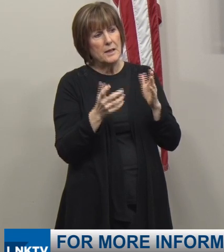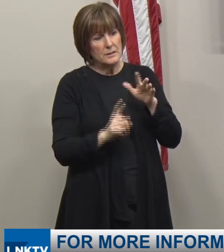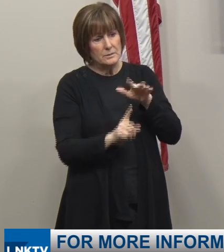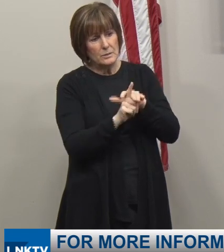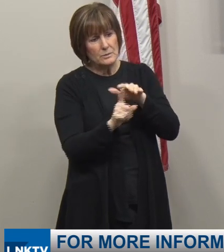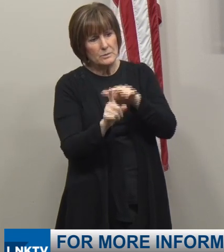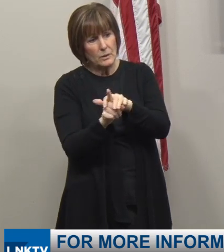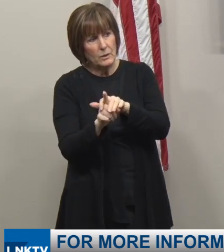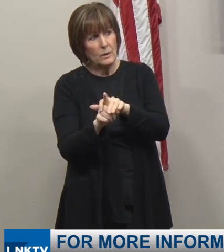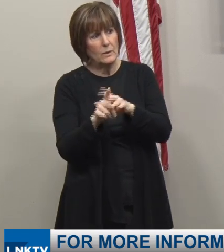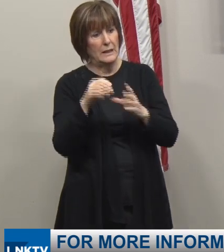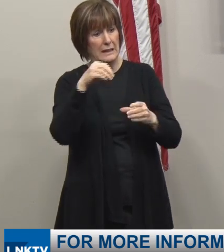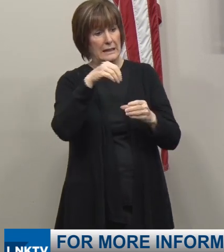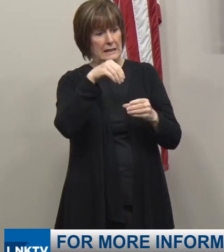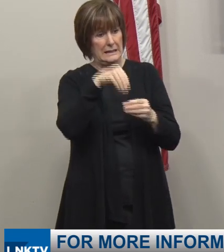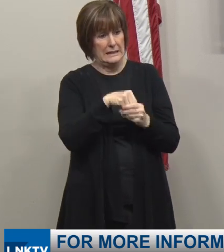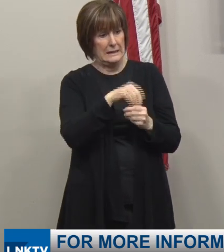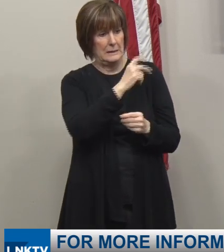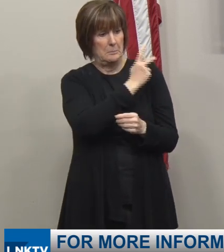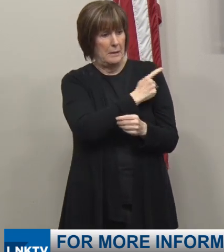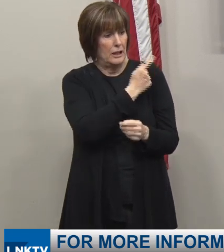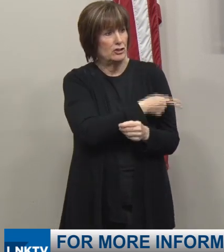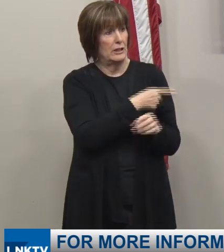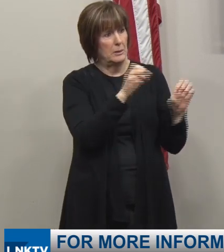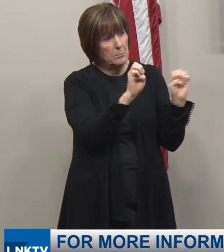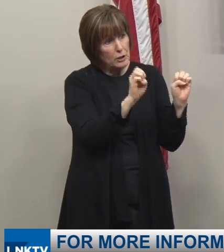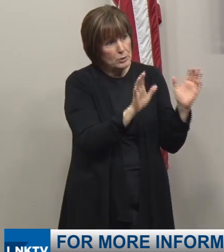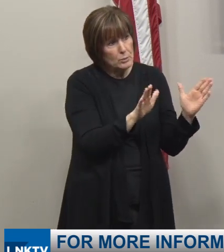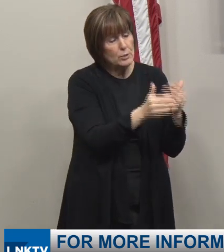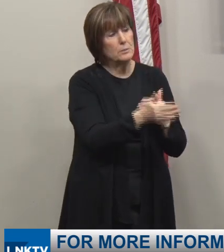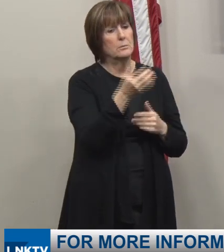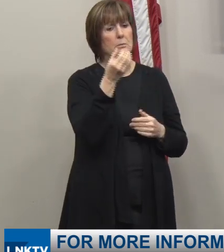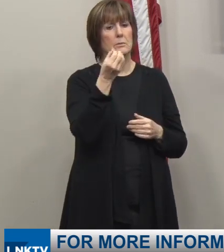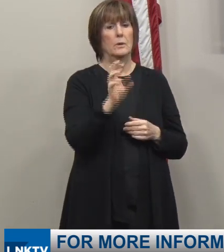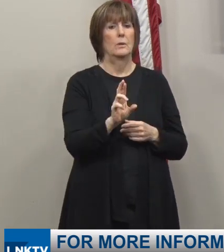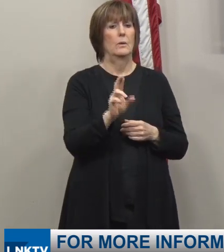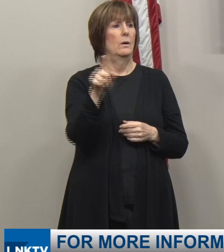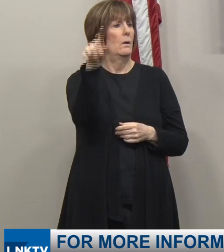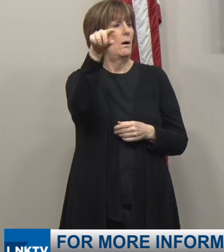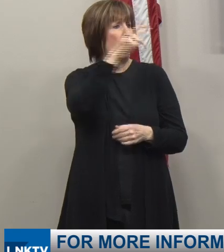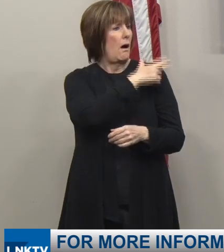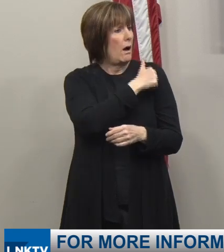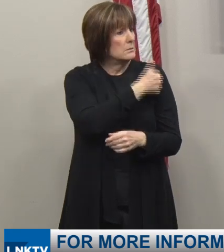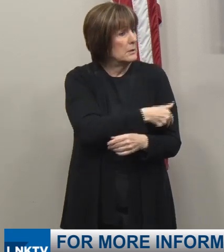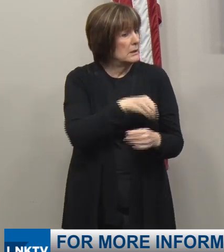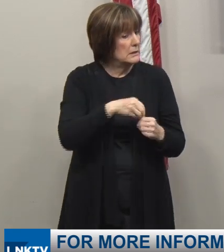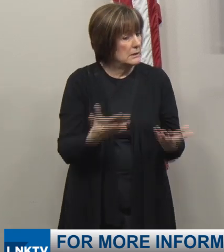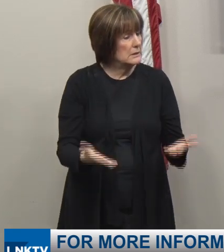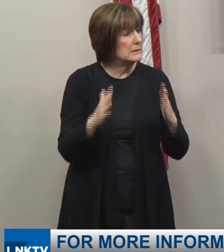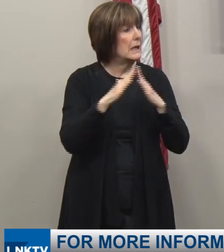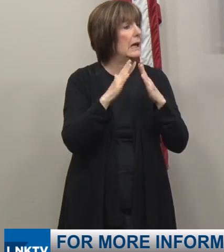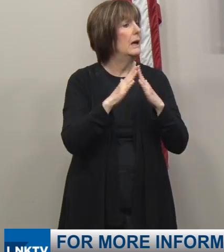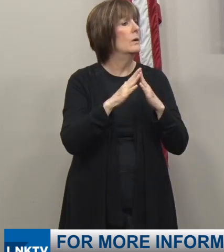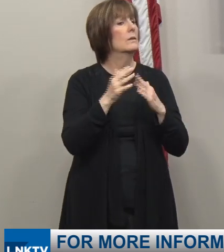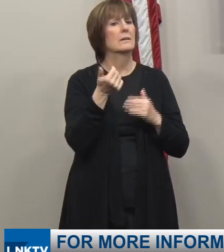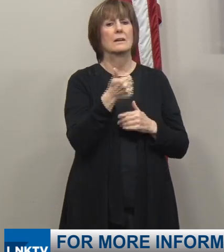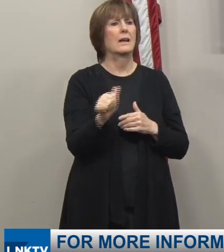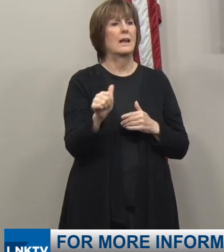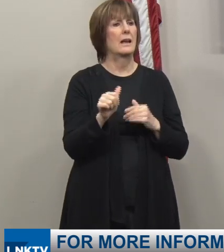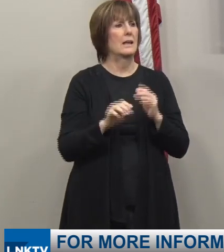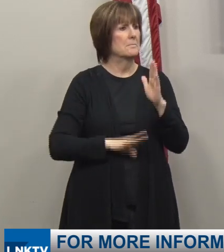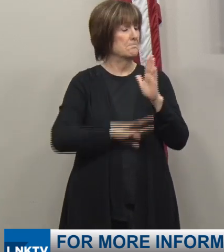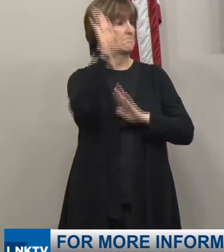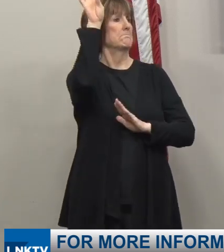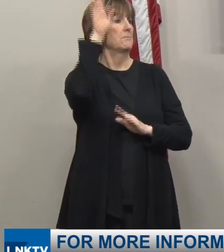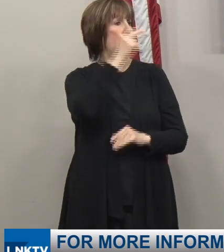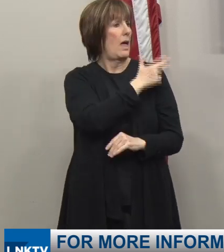shown up in the inpatient emergency rooms or of the hospitals in town, or have there been any spikes